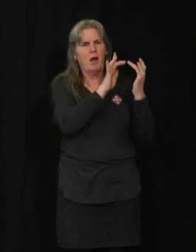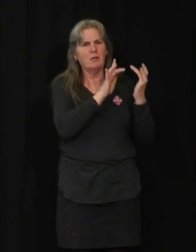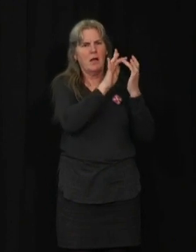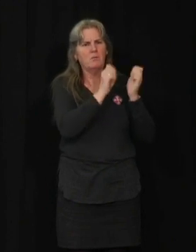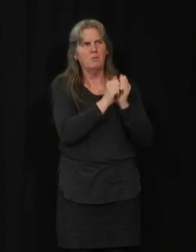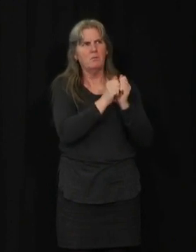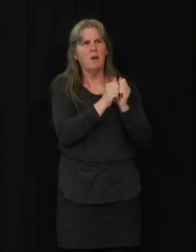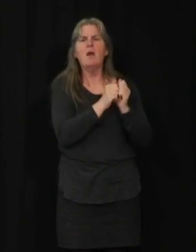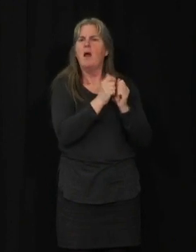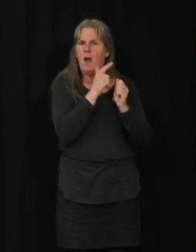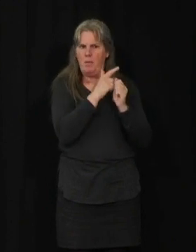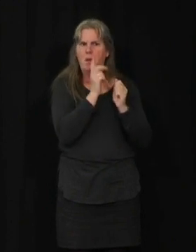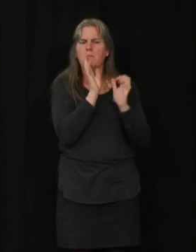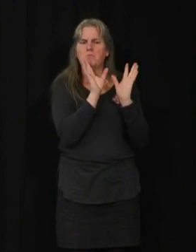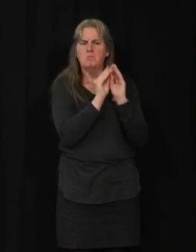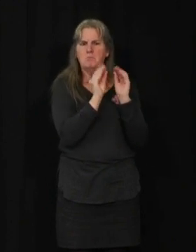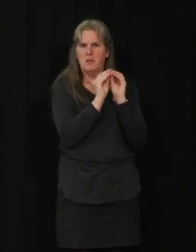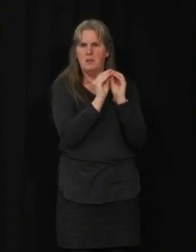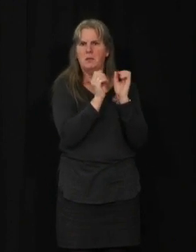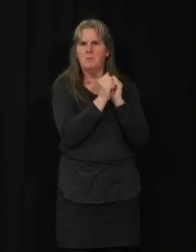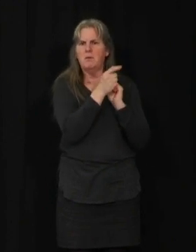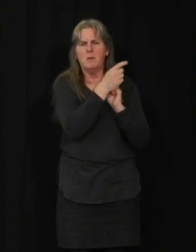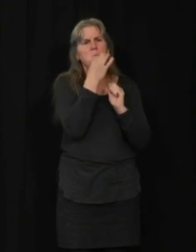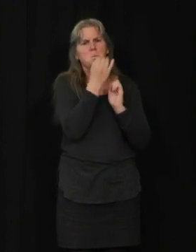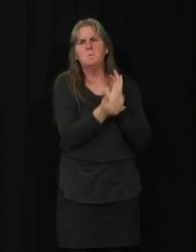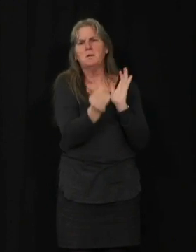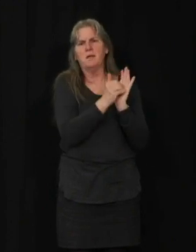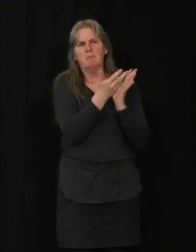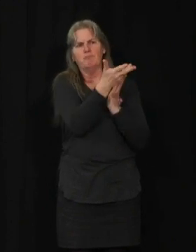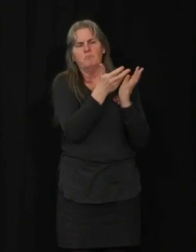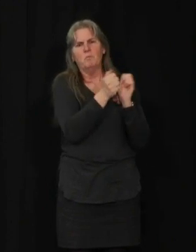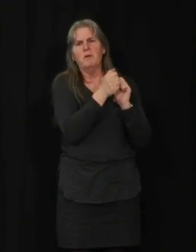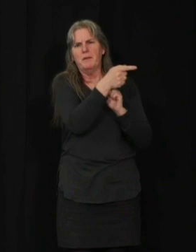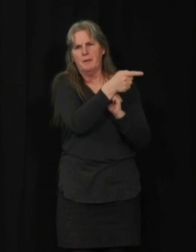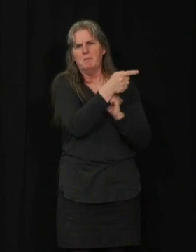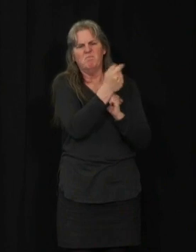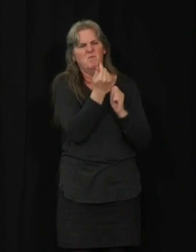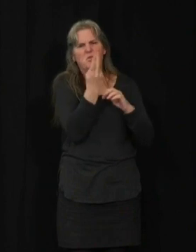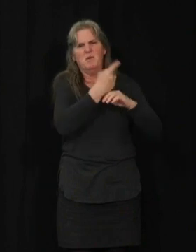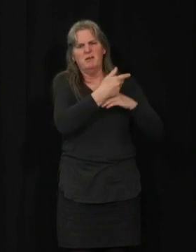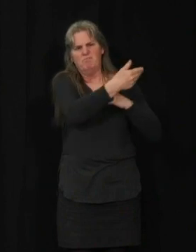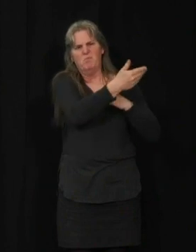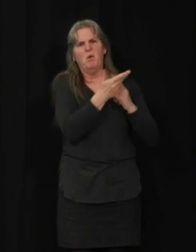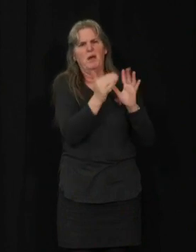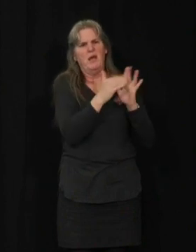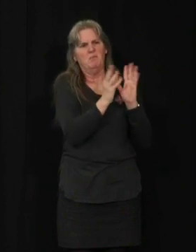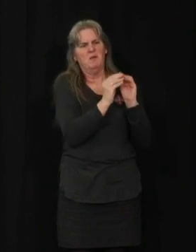have a meeting with Governor Dunleavy very soon, within the upcoming days.